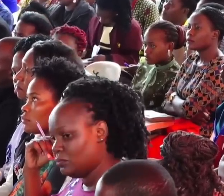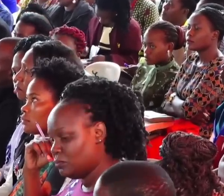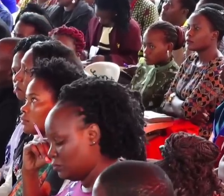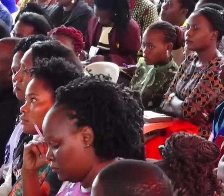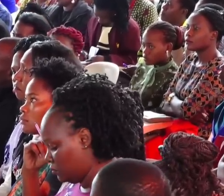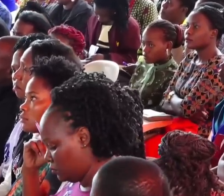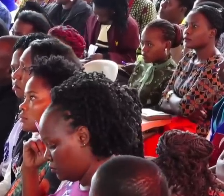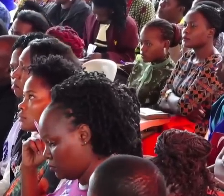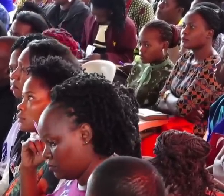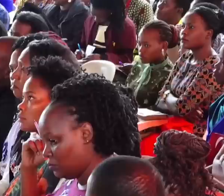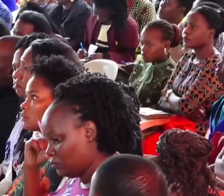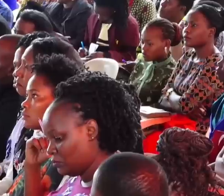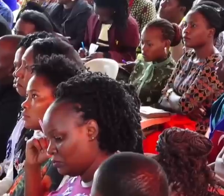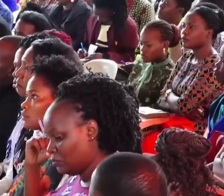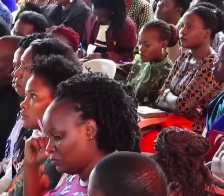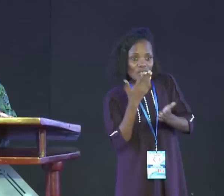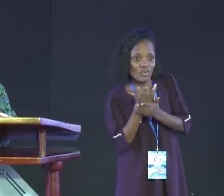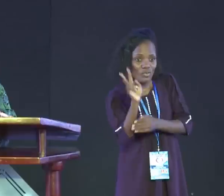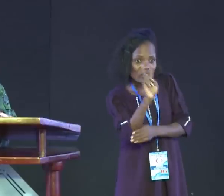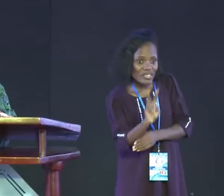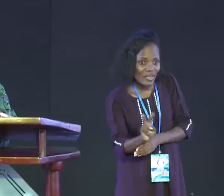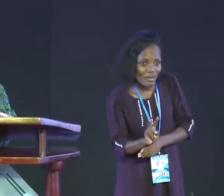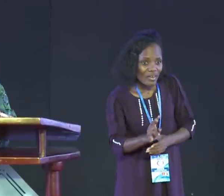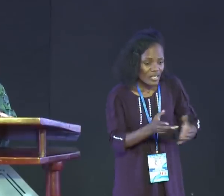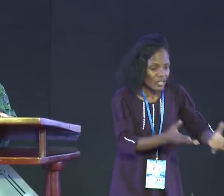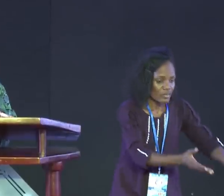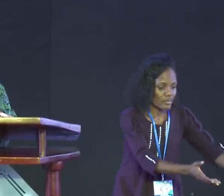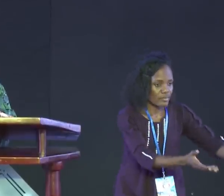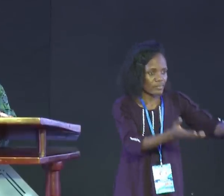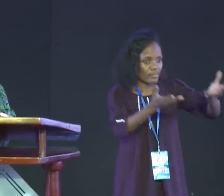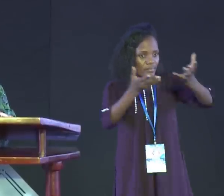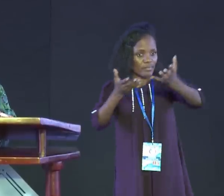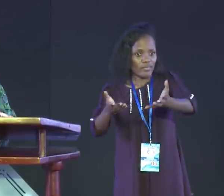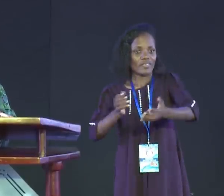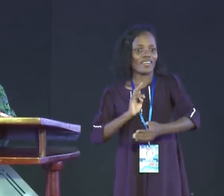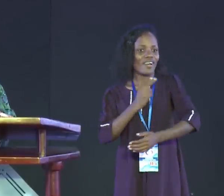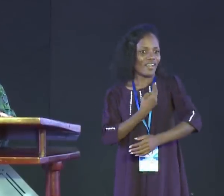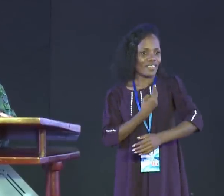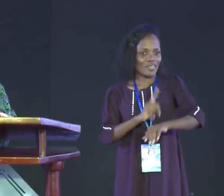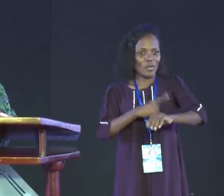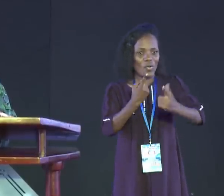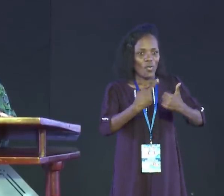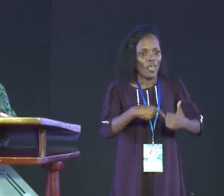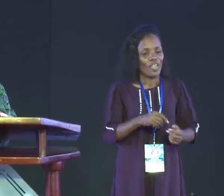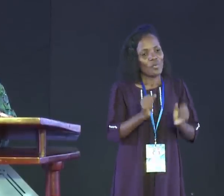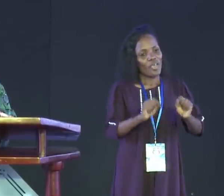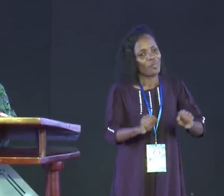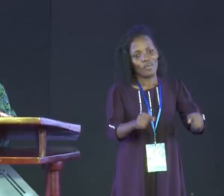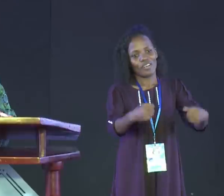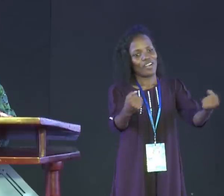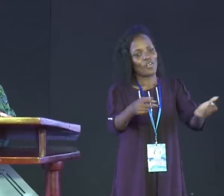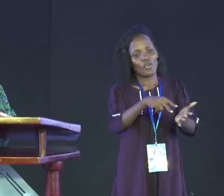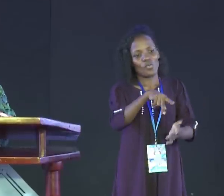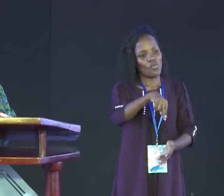donkey. Mwatusitulira nga tetukyasobola tambula. Where he carries us when we are not able to walk by ourselves.